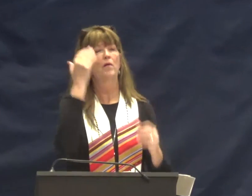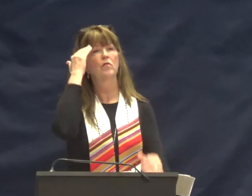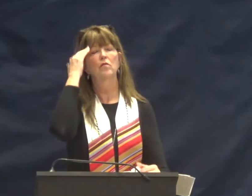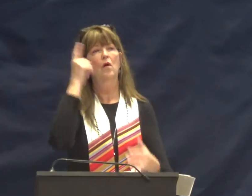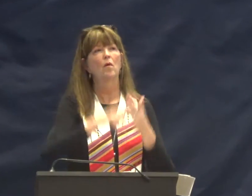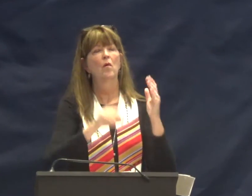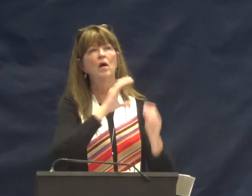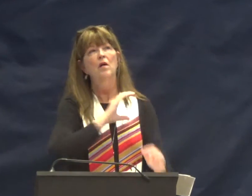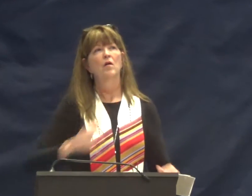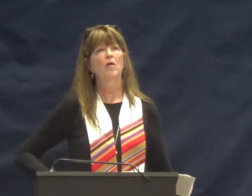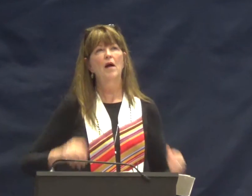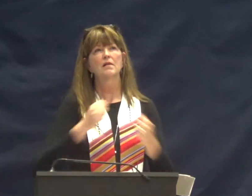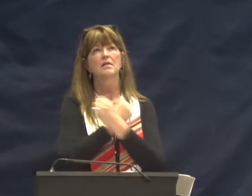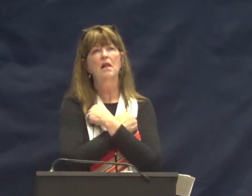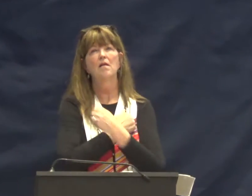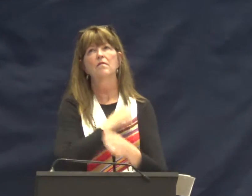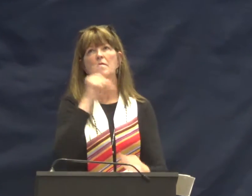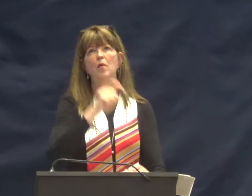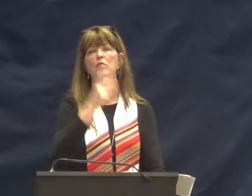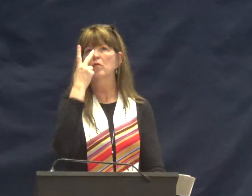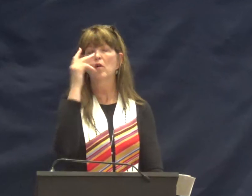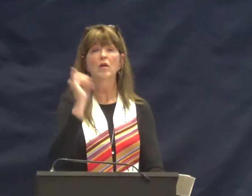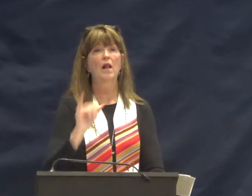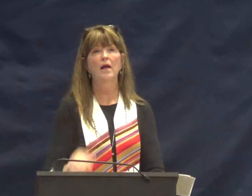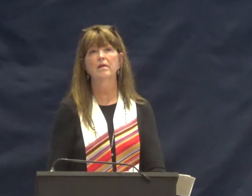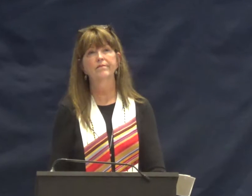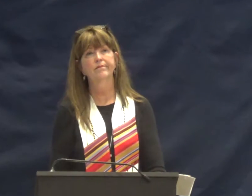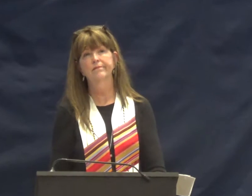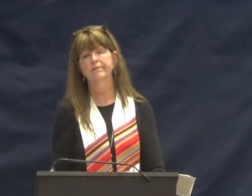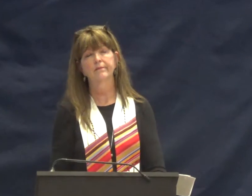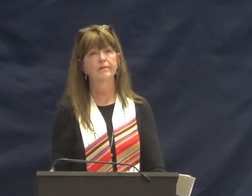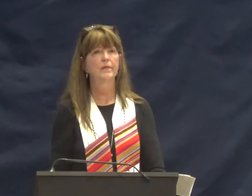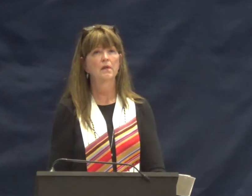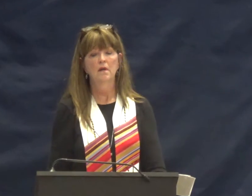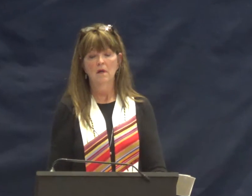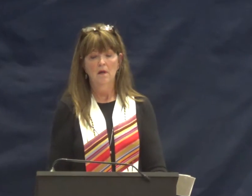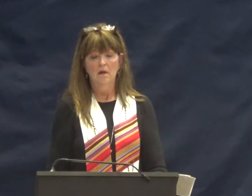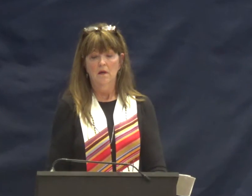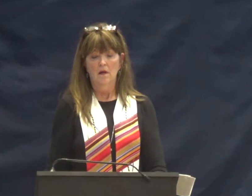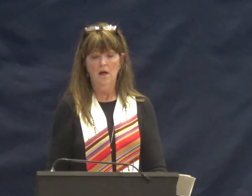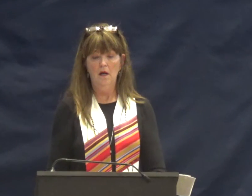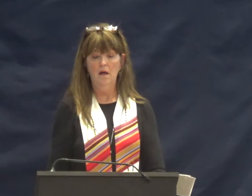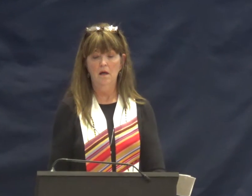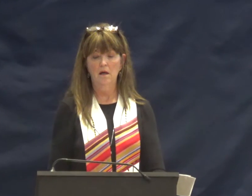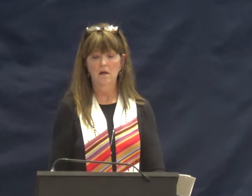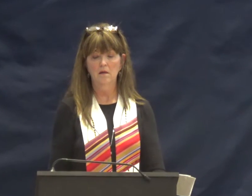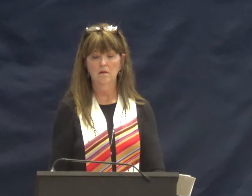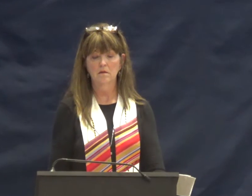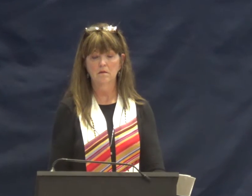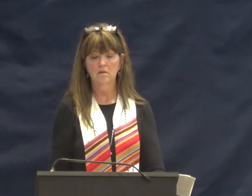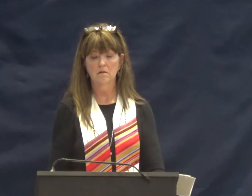So many people don't know Christ's love. They don't know what the love of Jesus is supposed to look